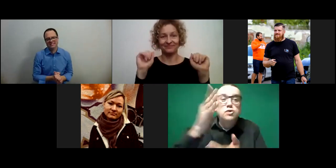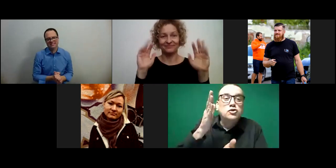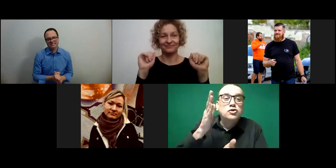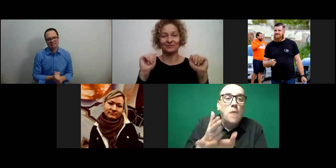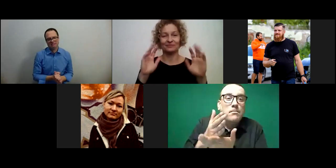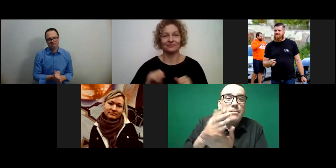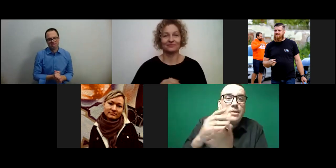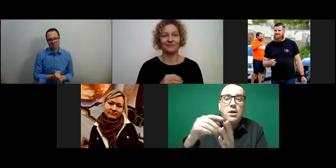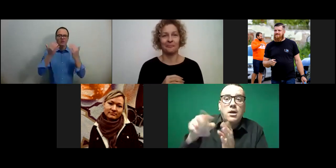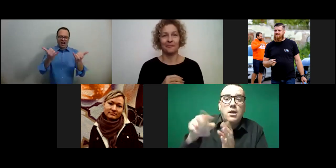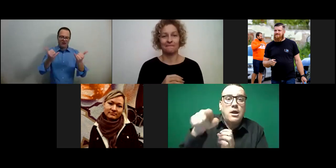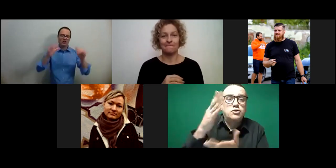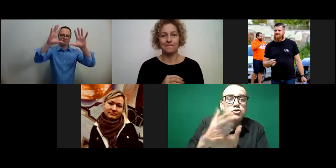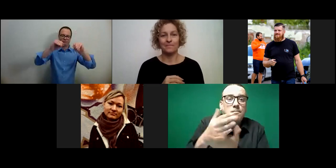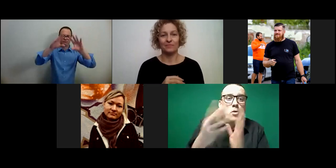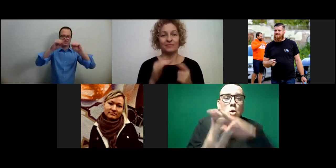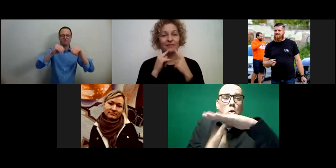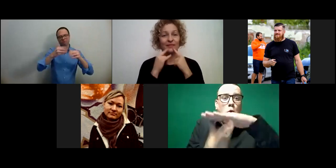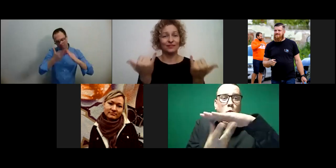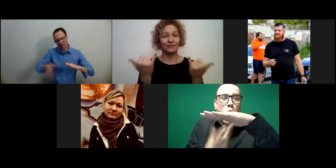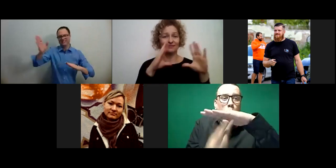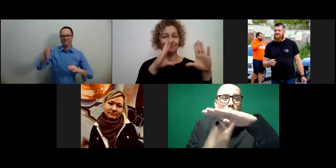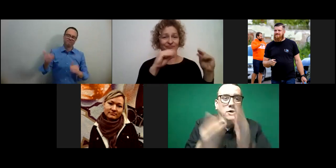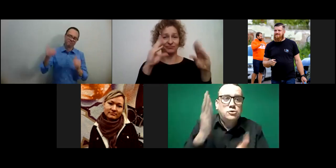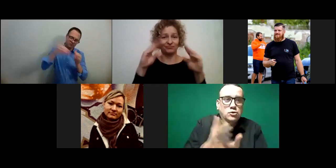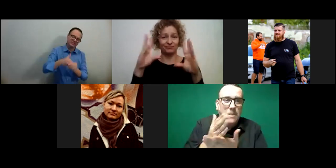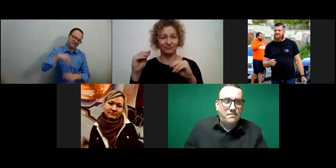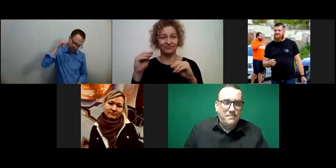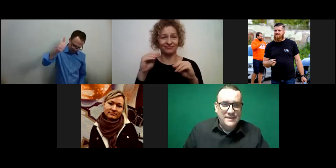love you. Ciao. You.